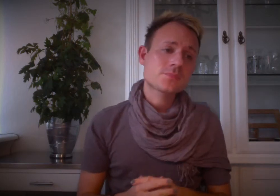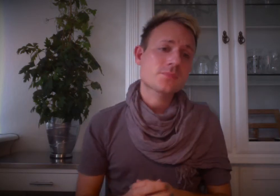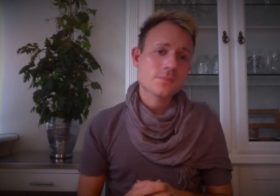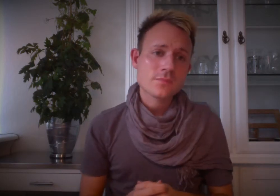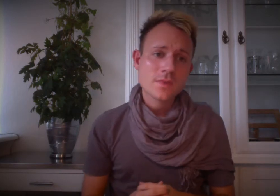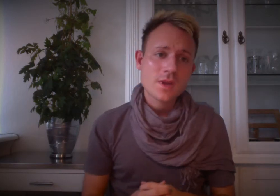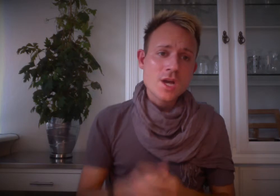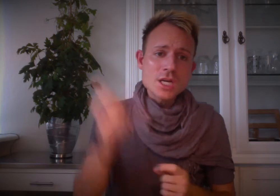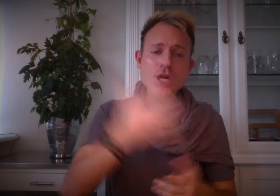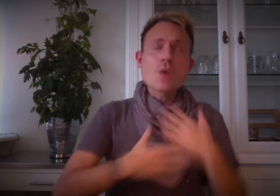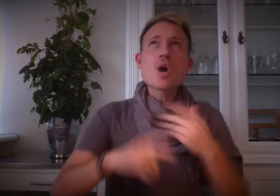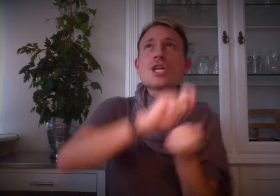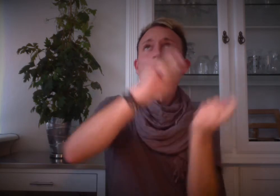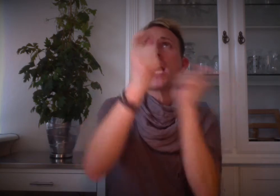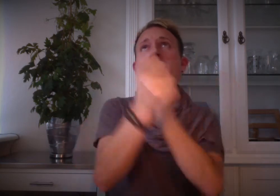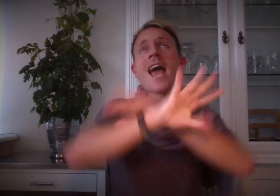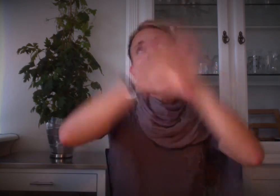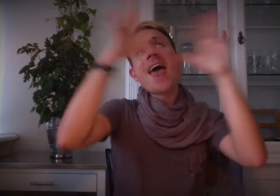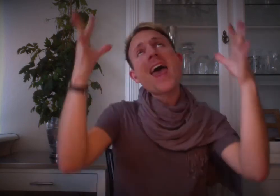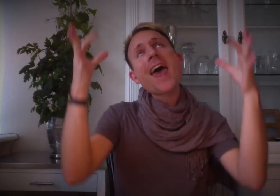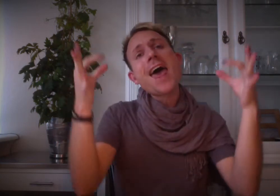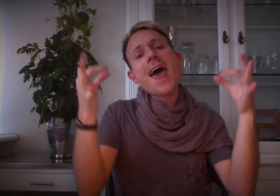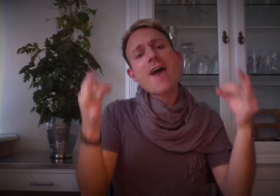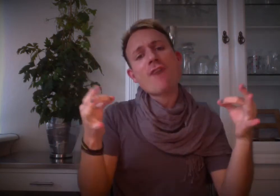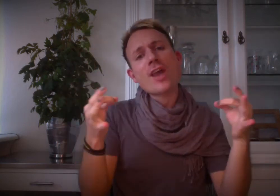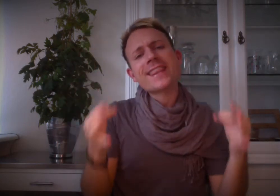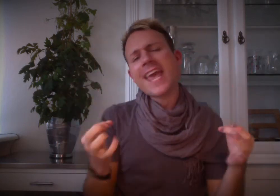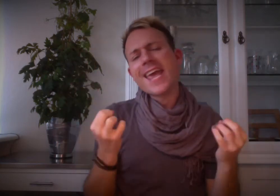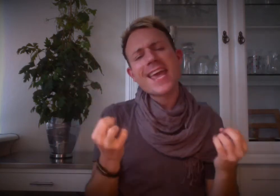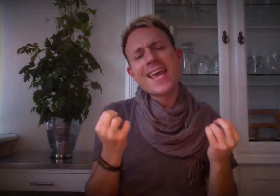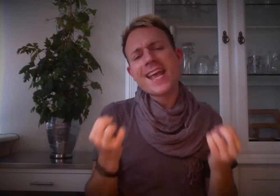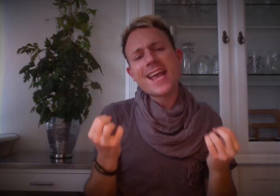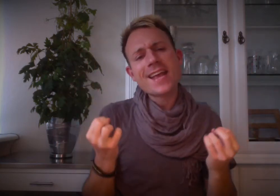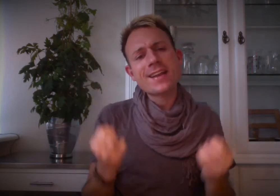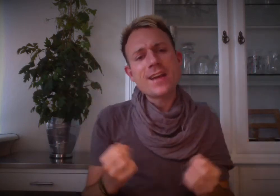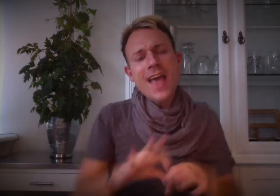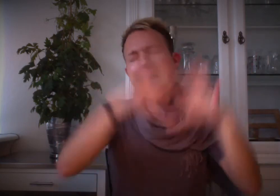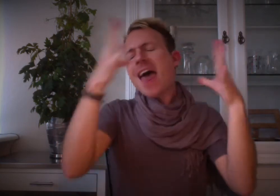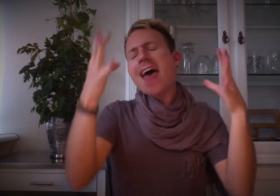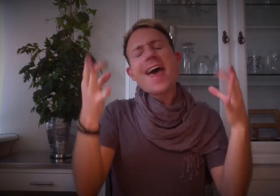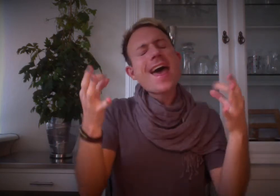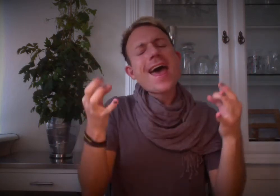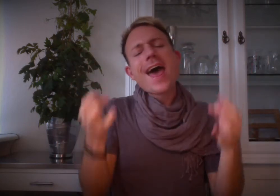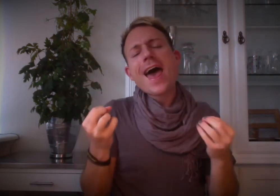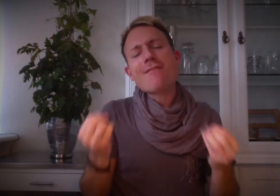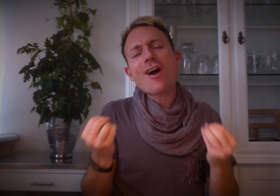She will change everything Everything